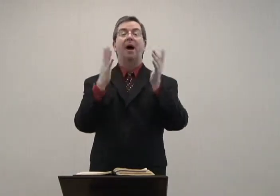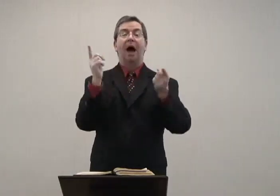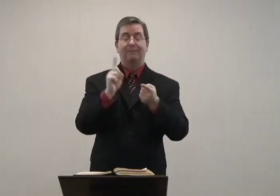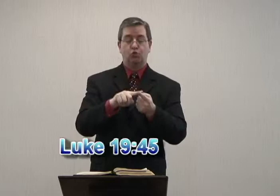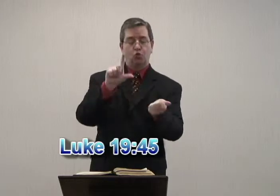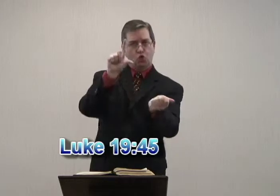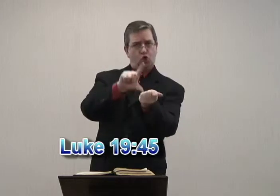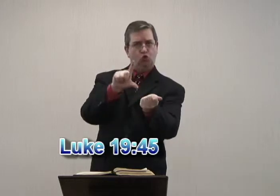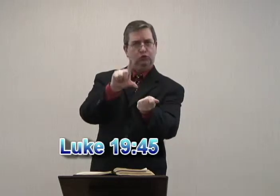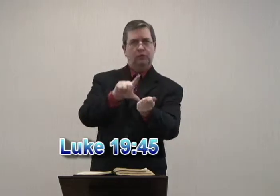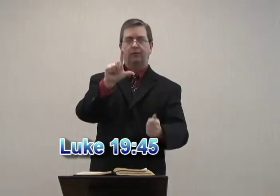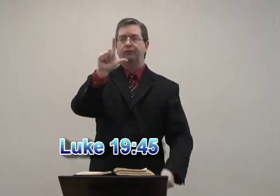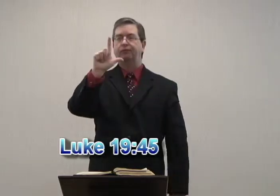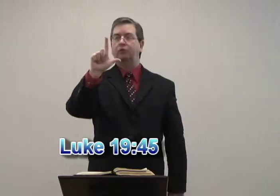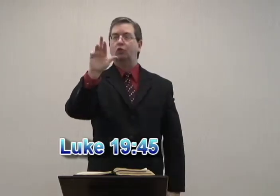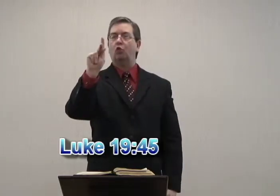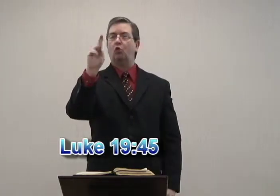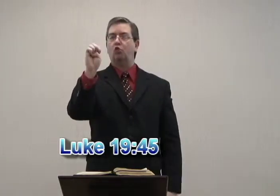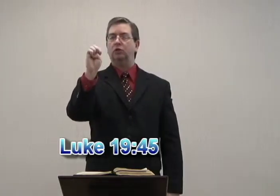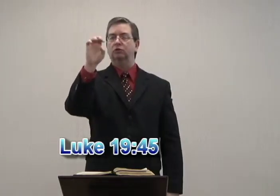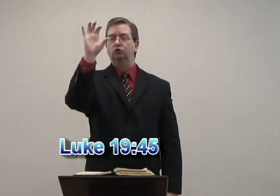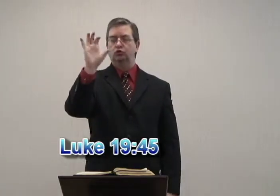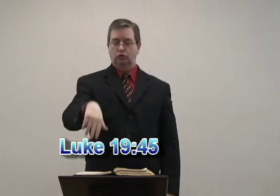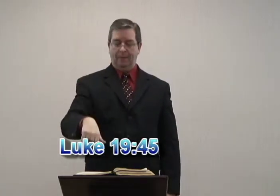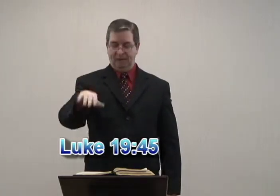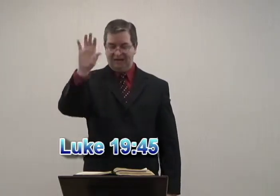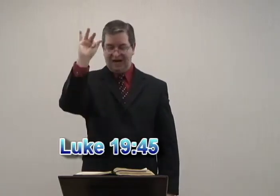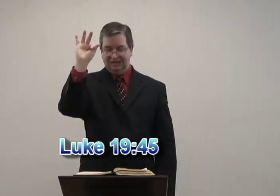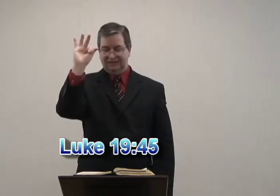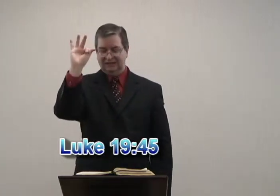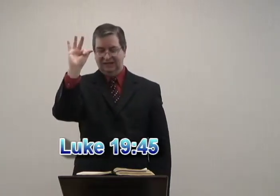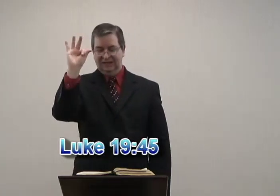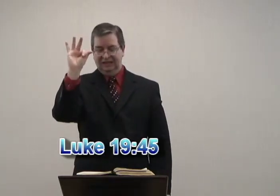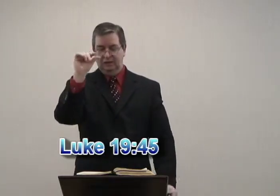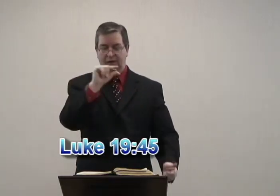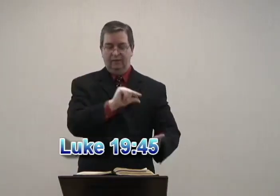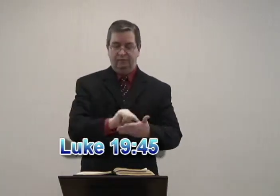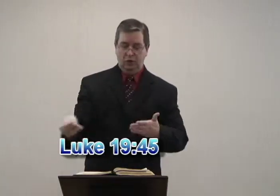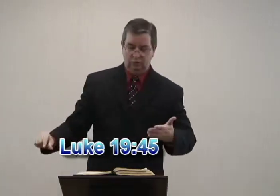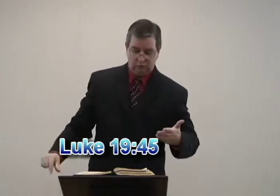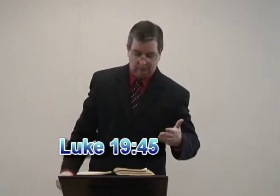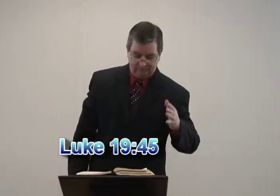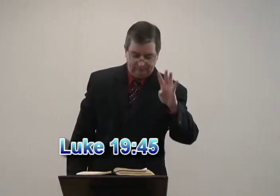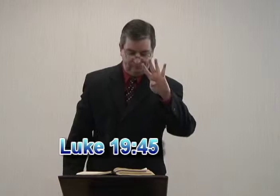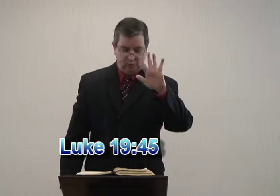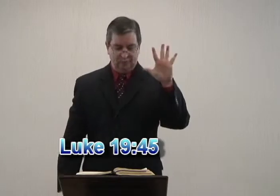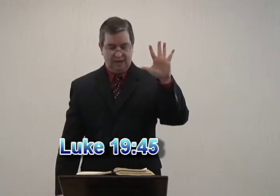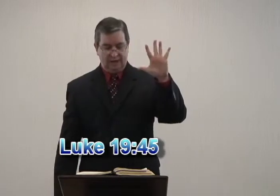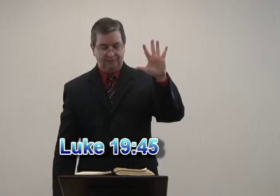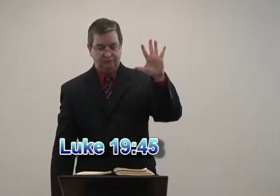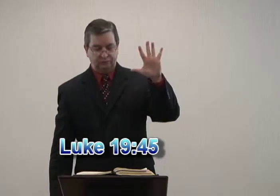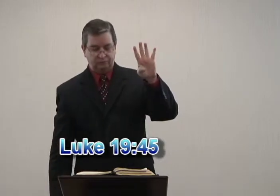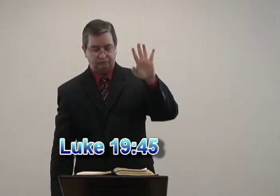I'm going to ask you to open your Bibles to Luke chapter 19, verse